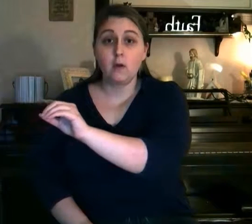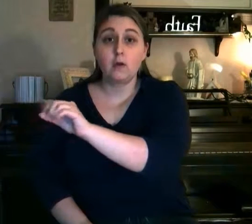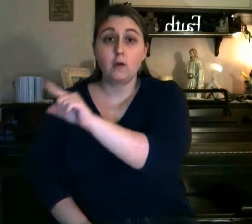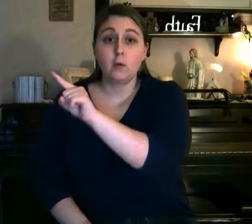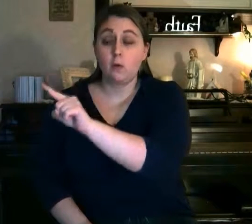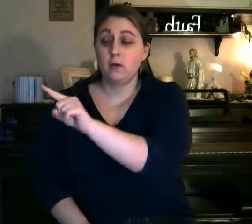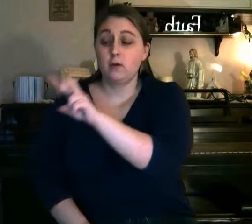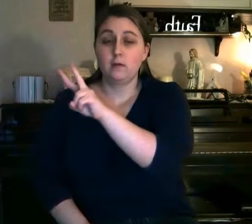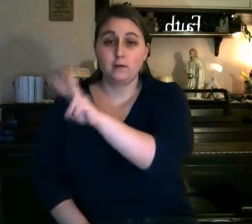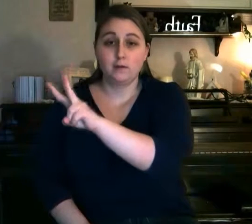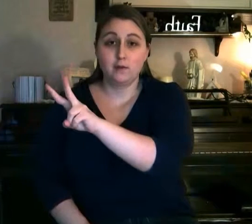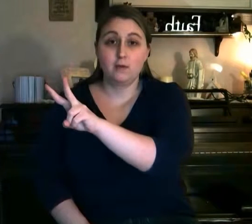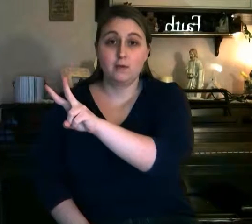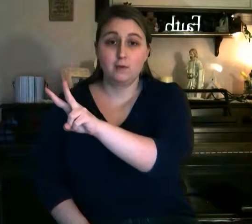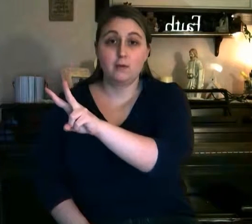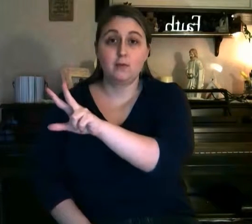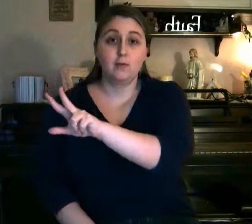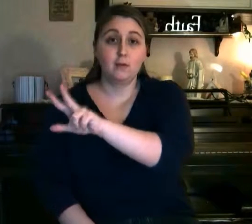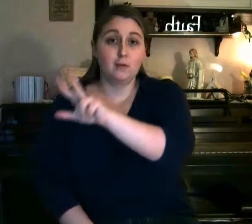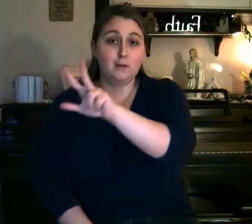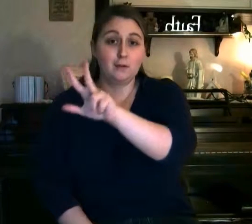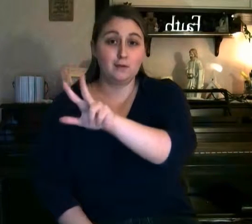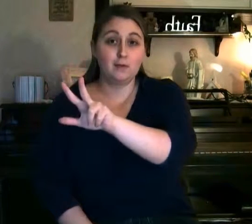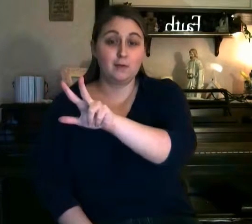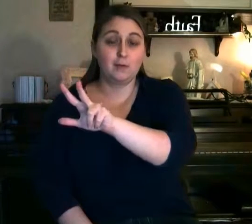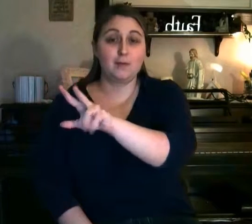to 1, 2, 3,